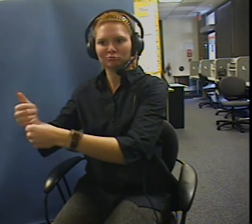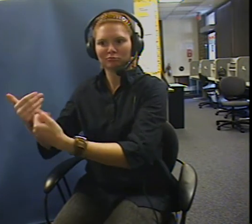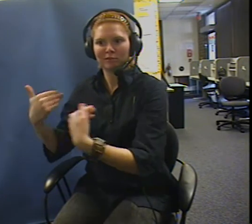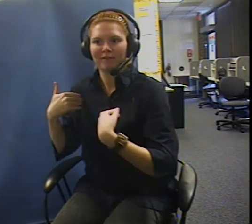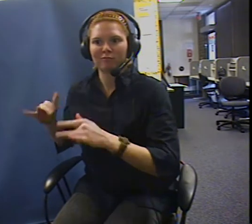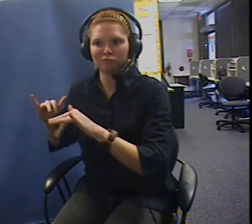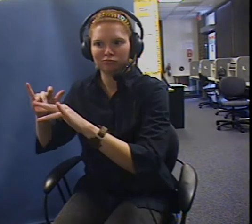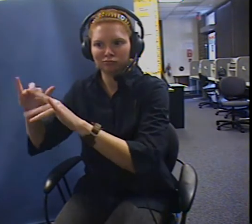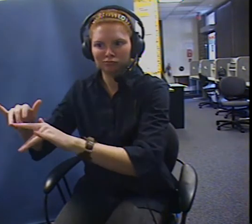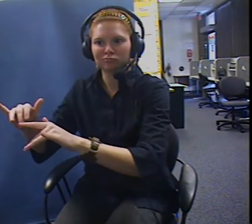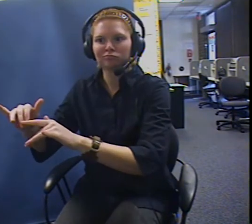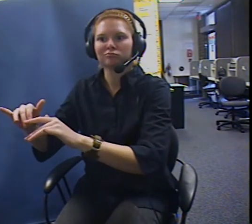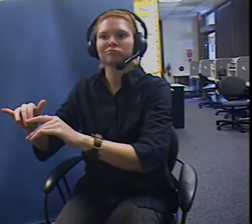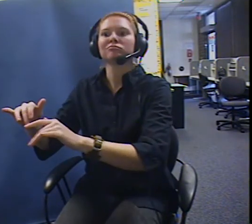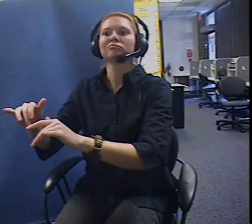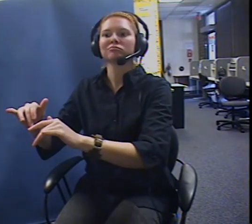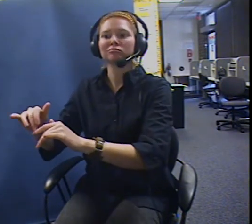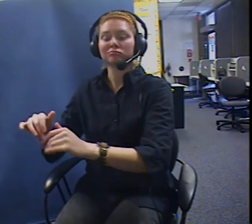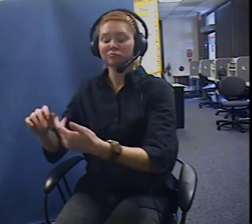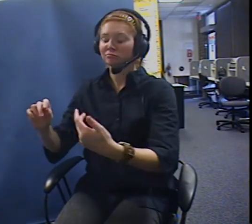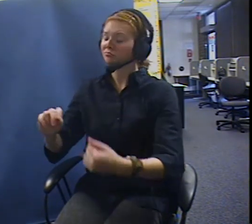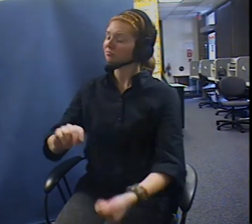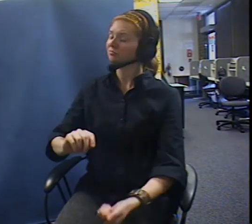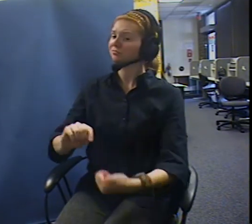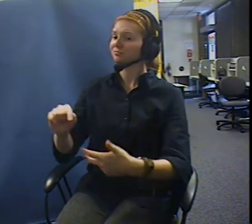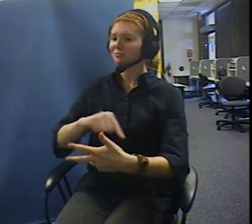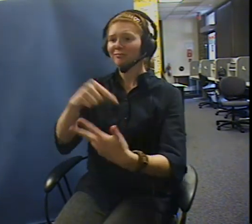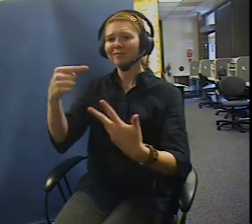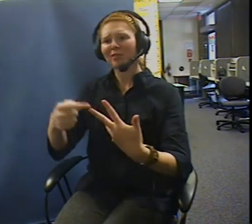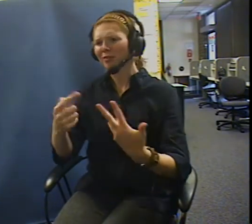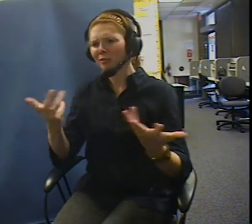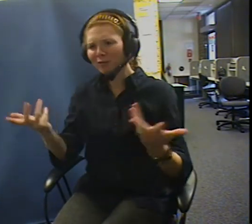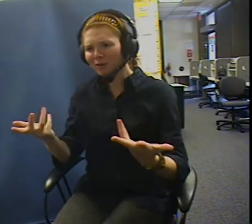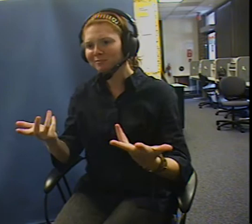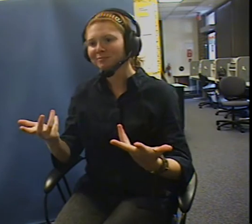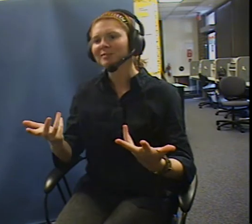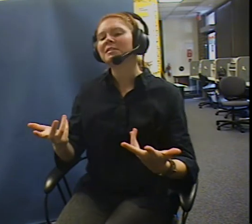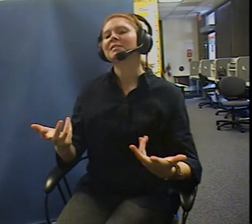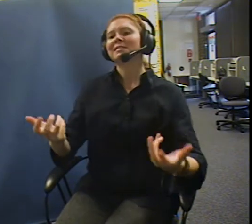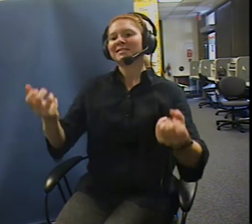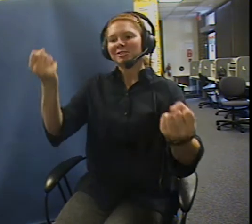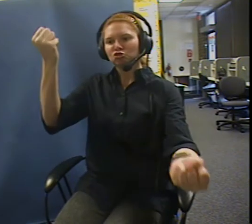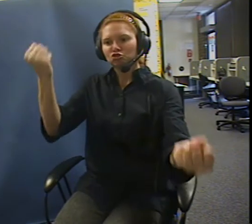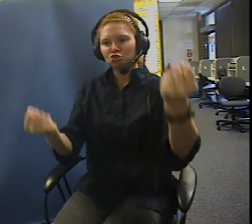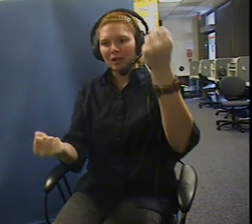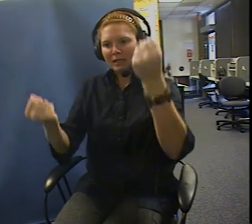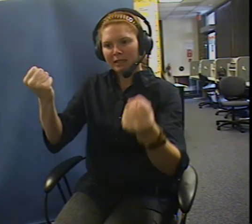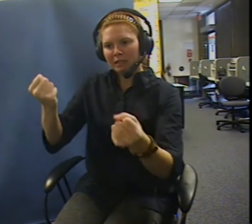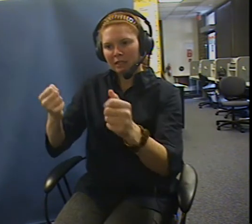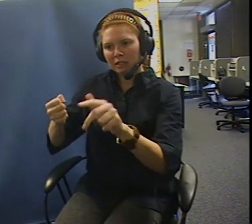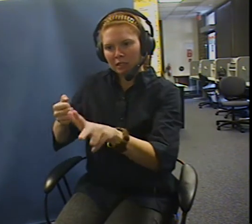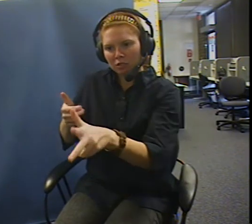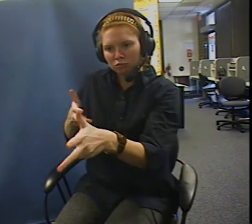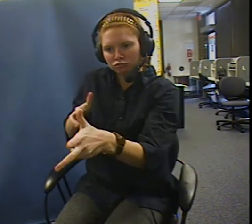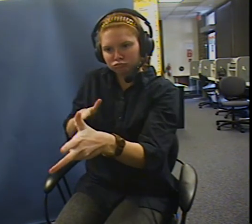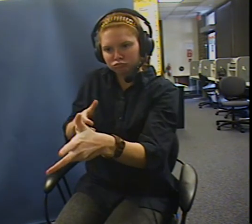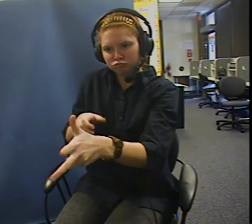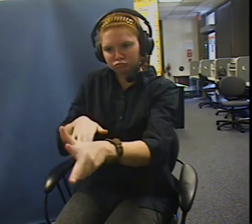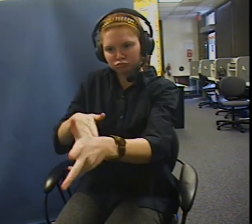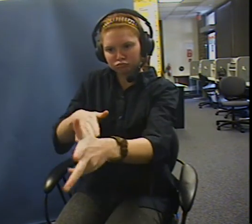A second major factor was that trucking began to replace rail as the major mode of moving products around the